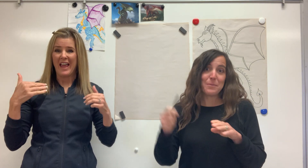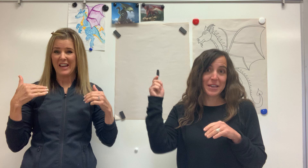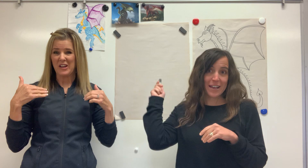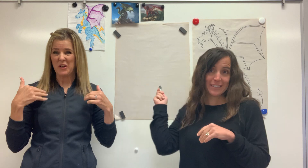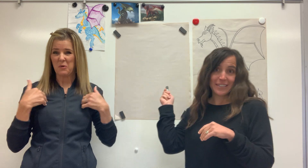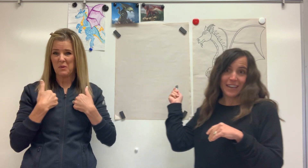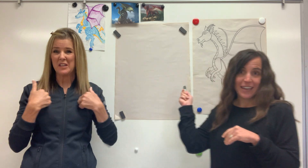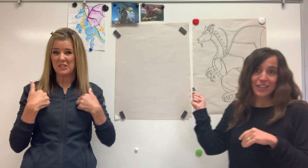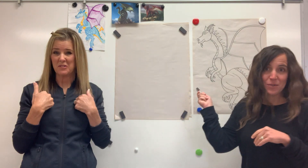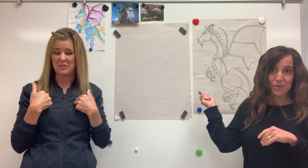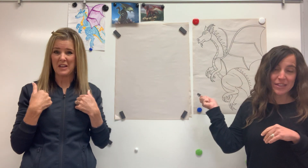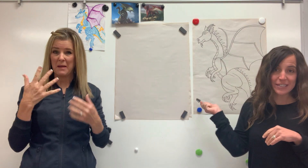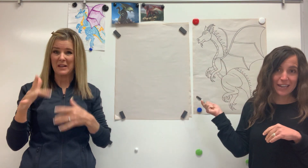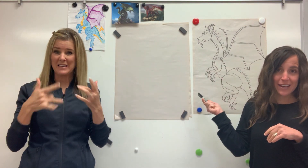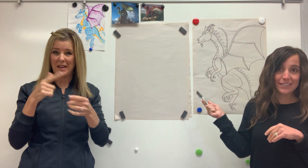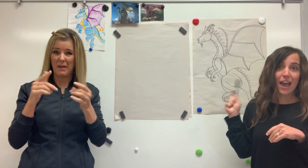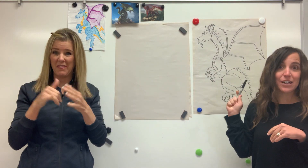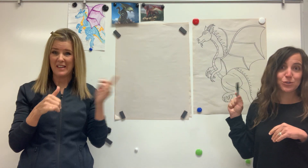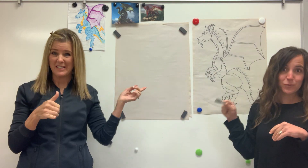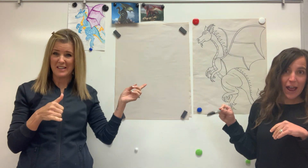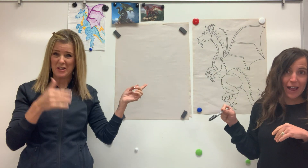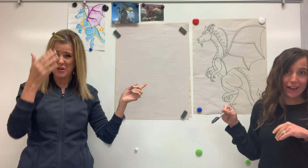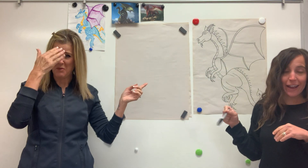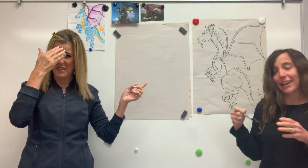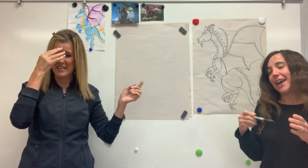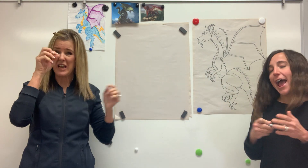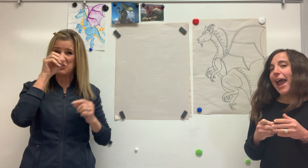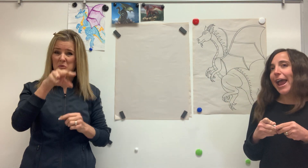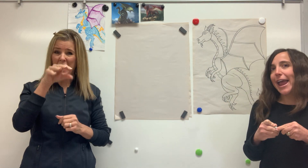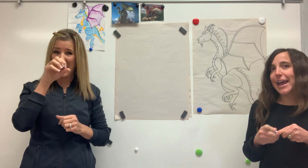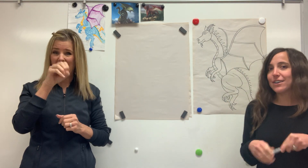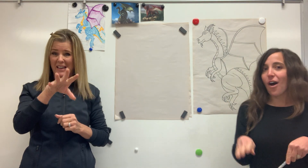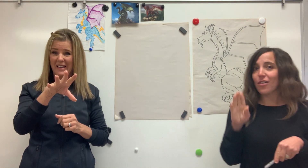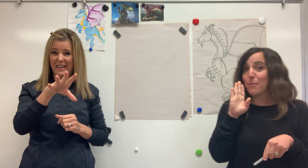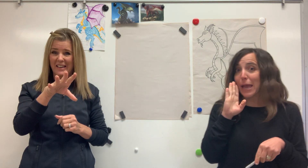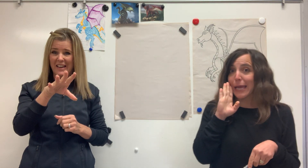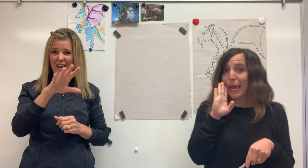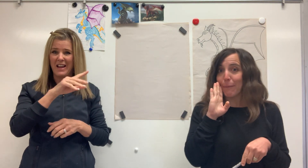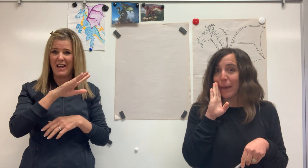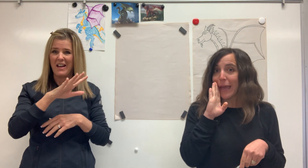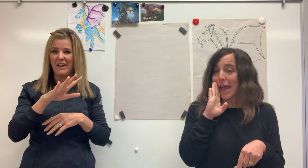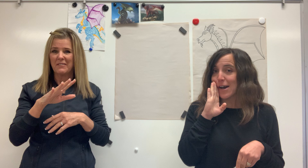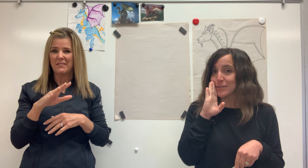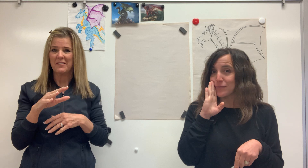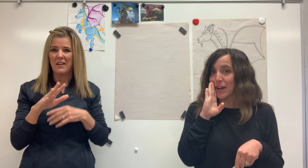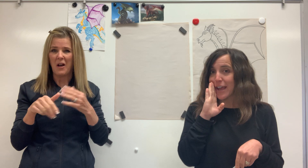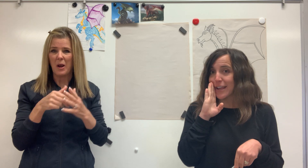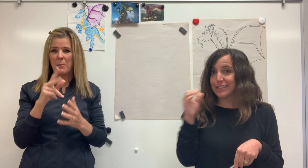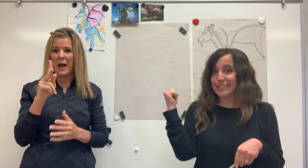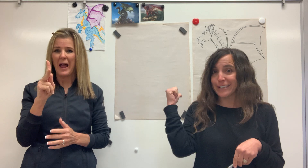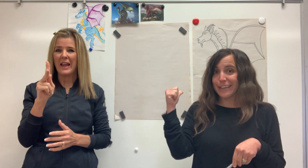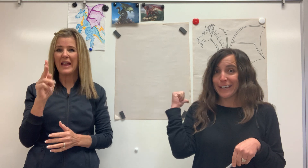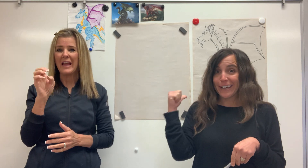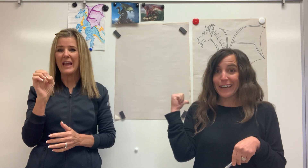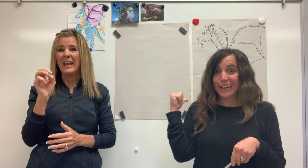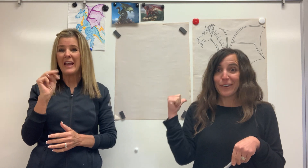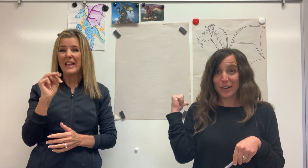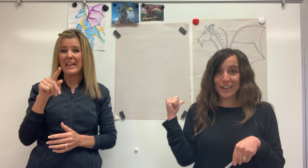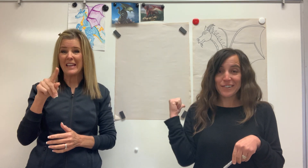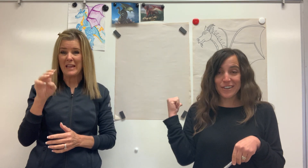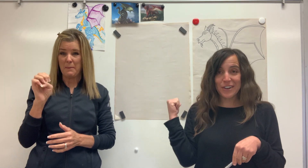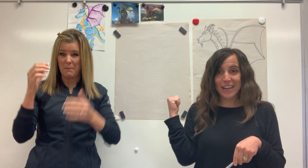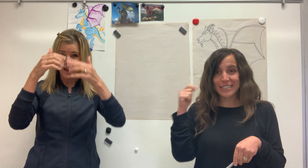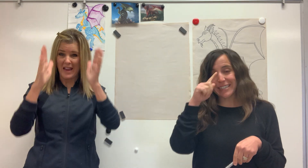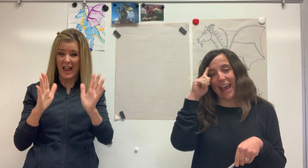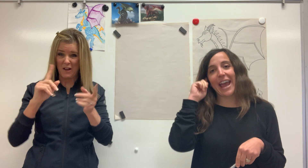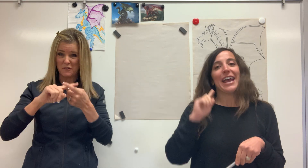one because you know what, this guy is a dragon, and all of my Kempe house friends, we're